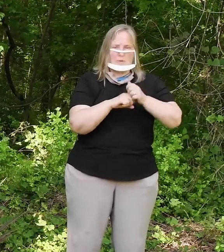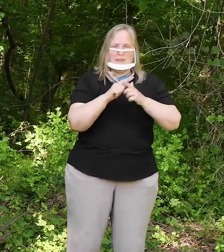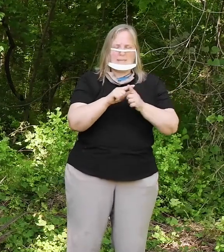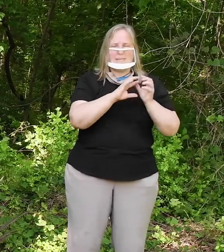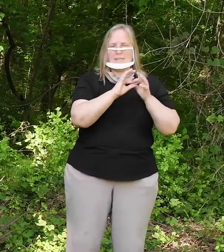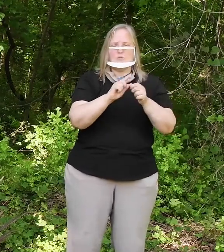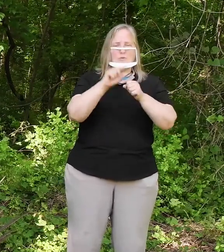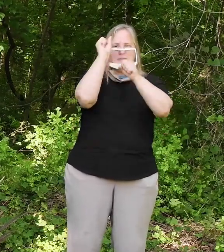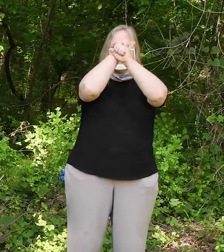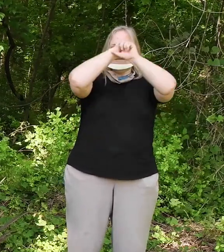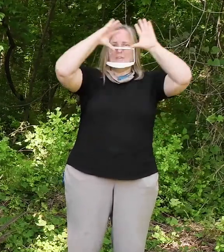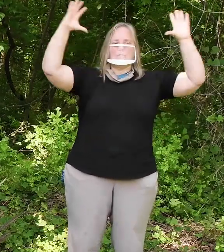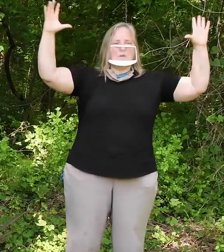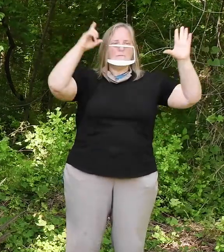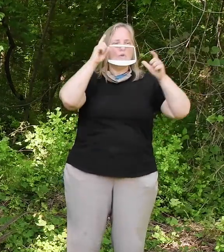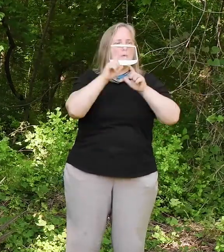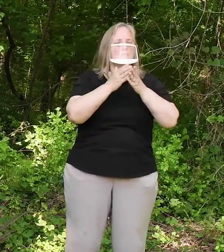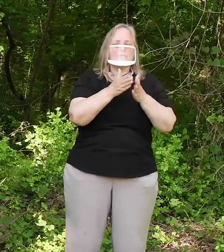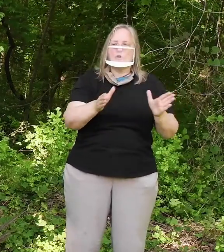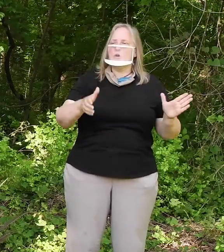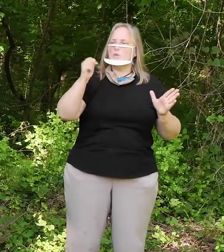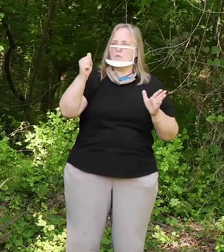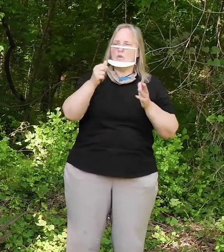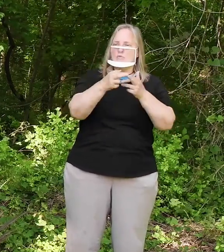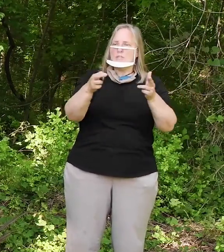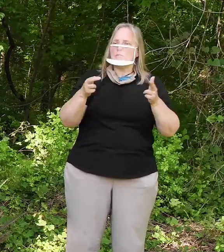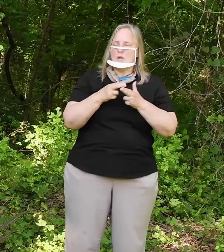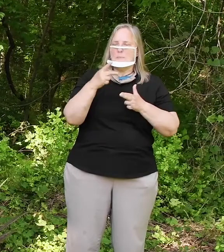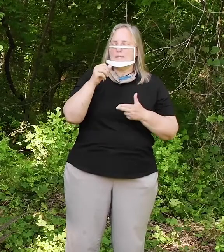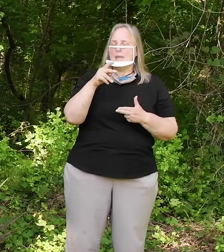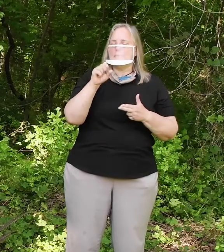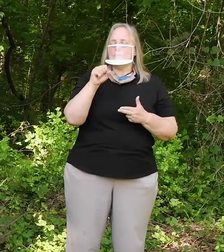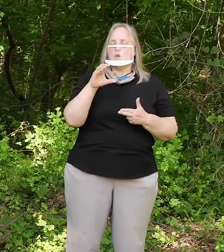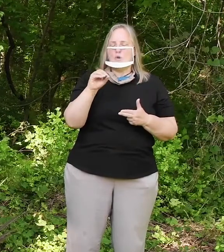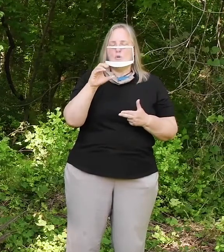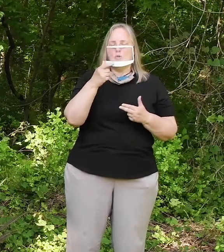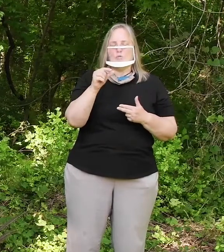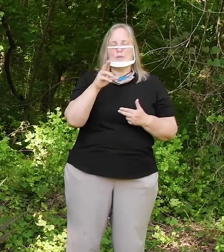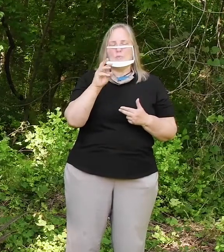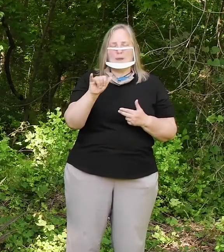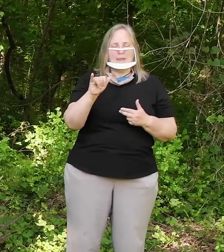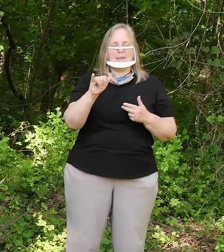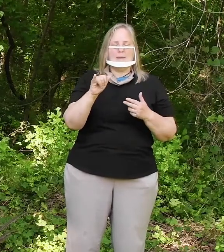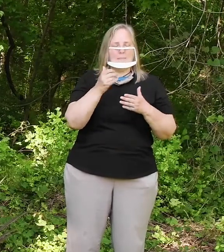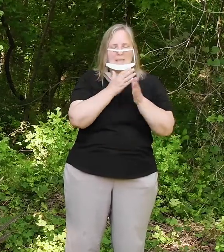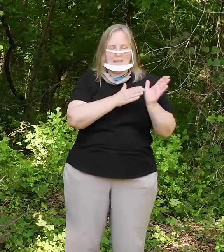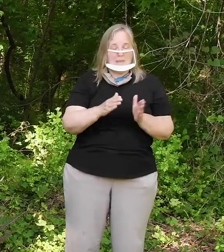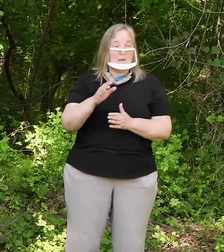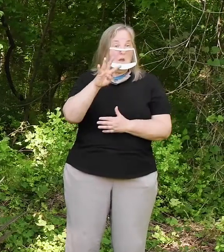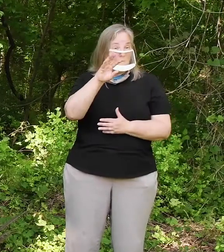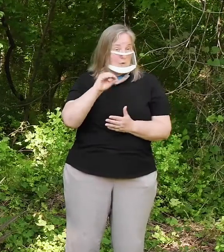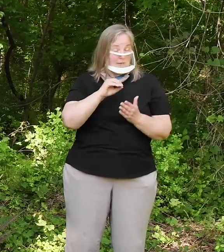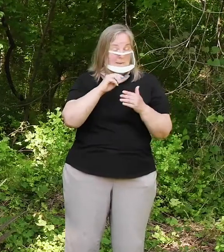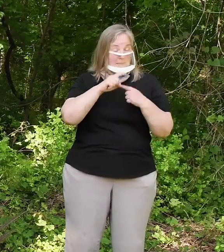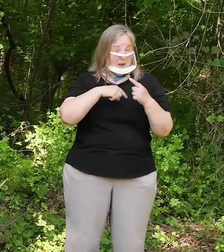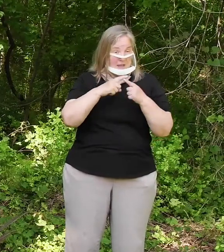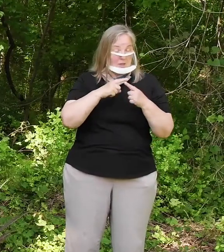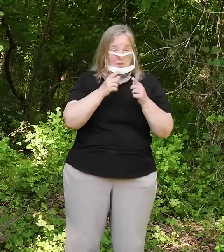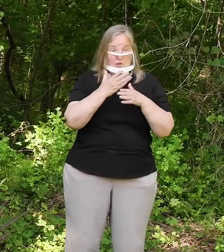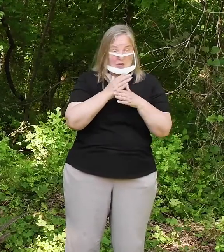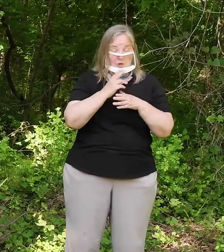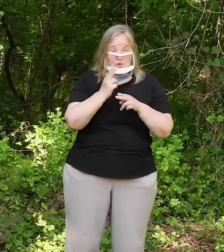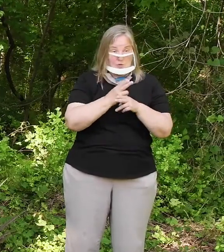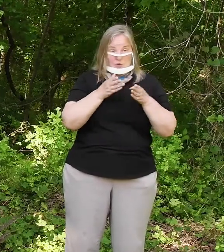a broader Patapsco Regional Greenway plan, a 40-mile shared use trail running through